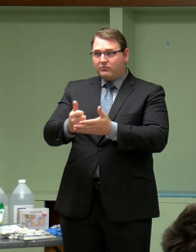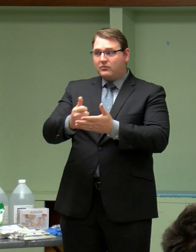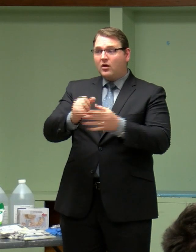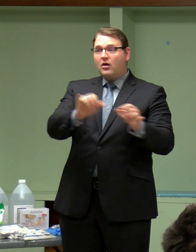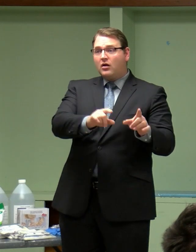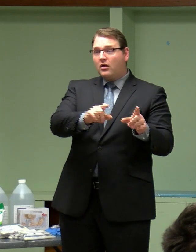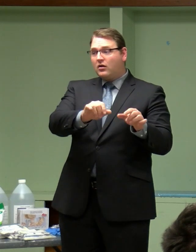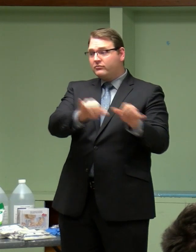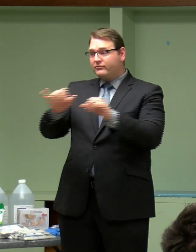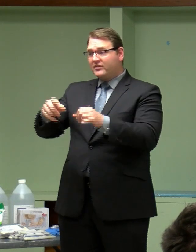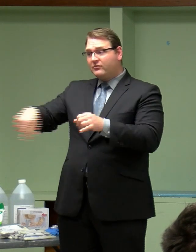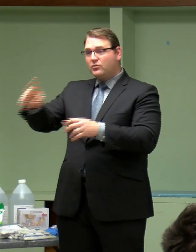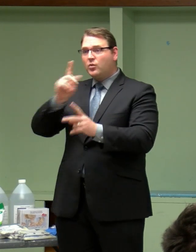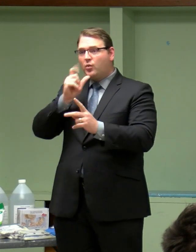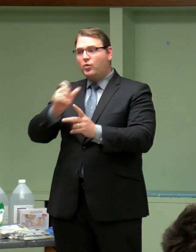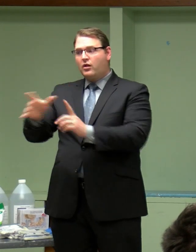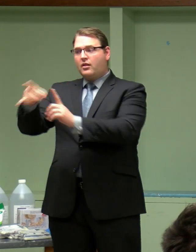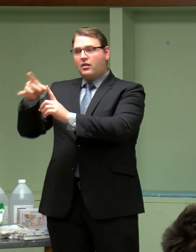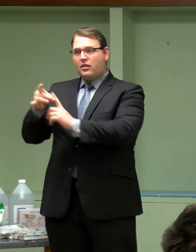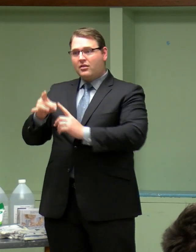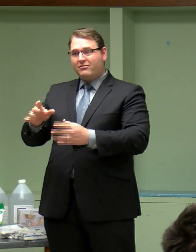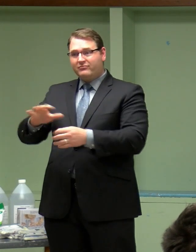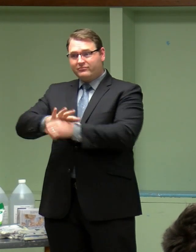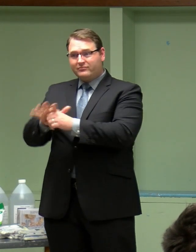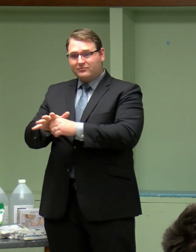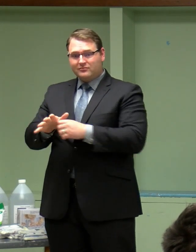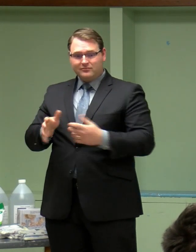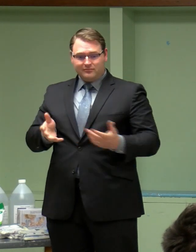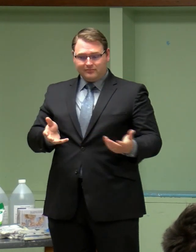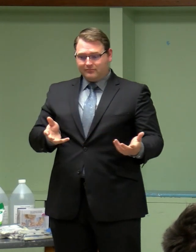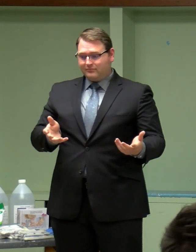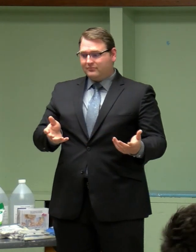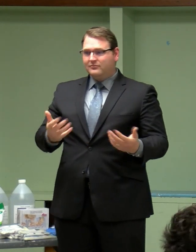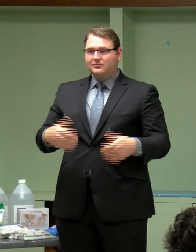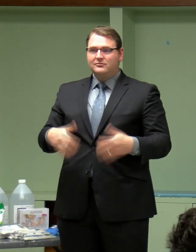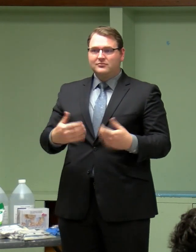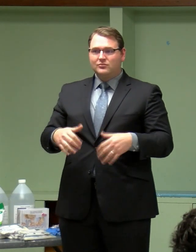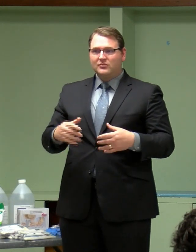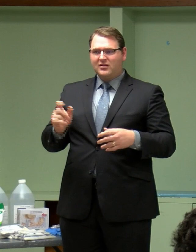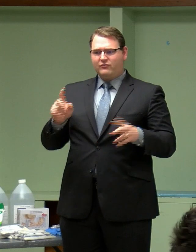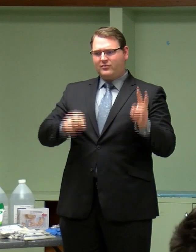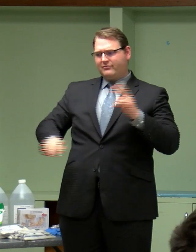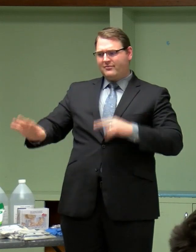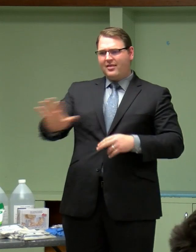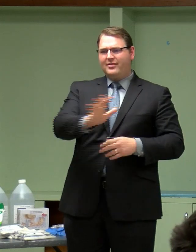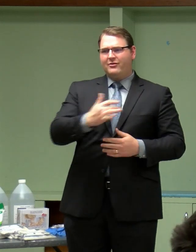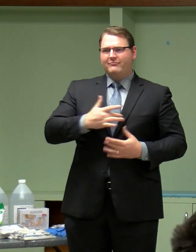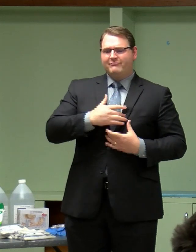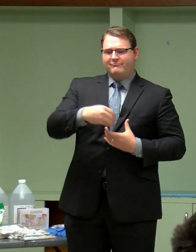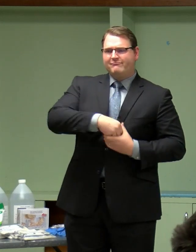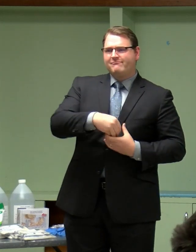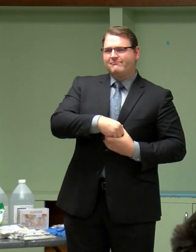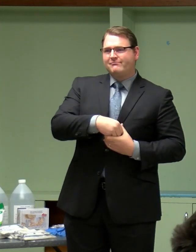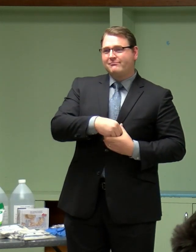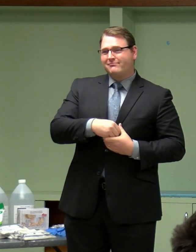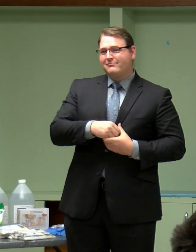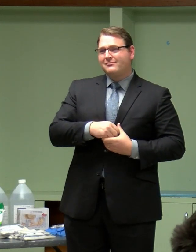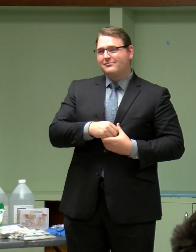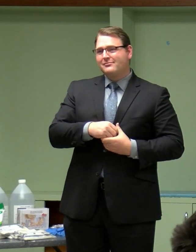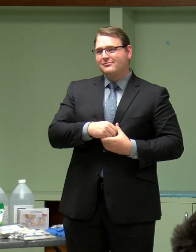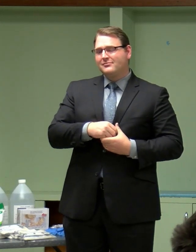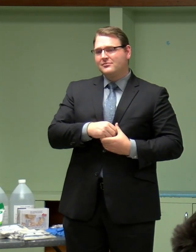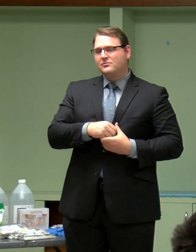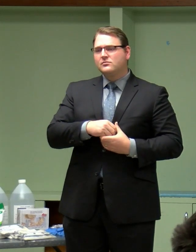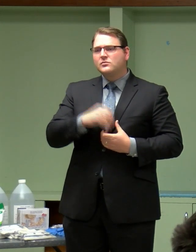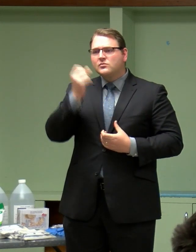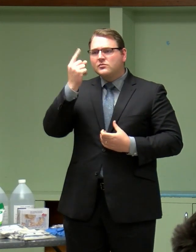fortunate that we started early. Today's additional 4 are tragic, but